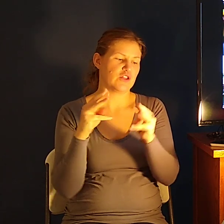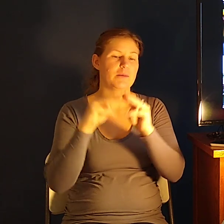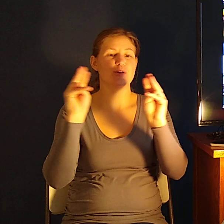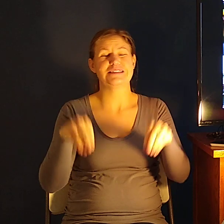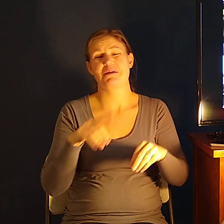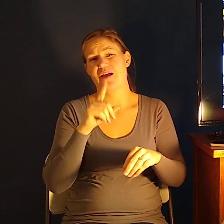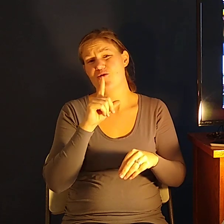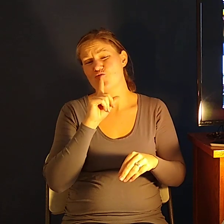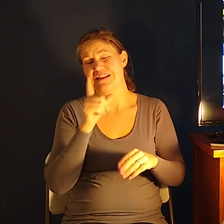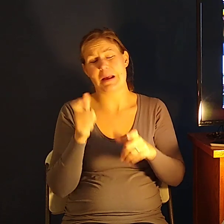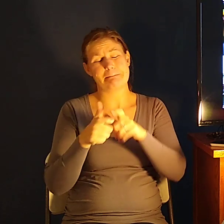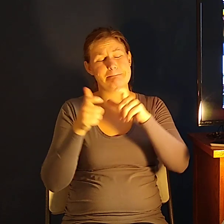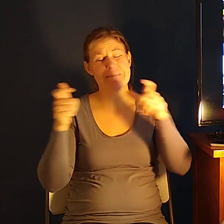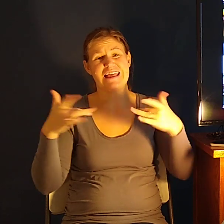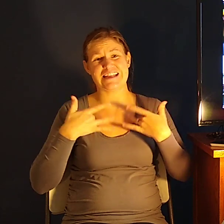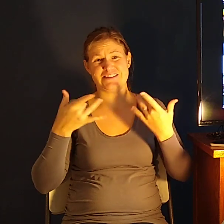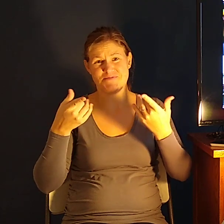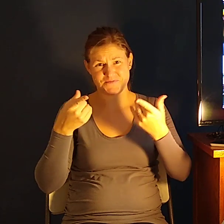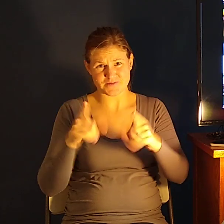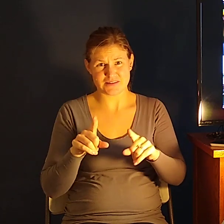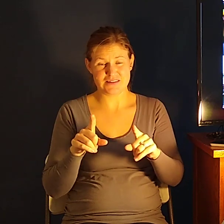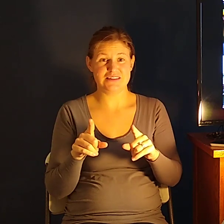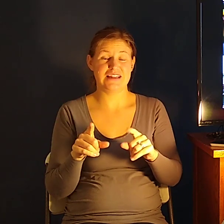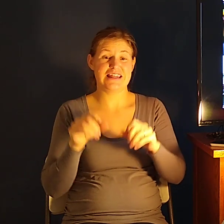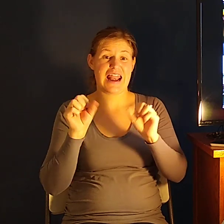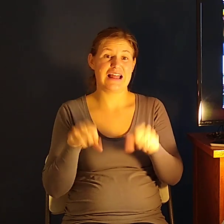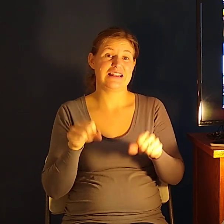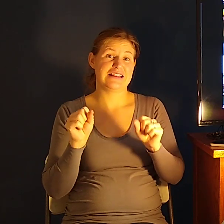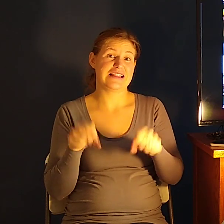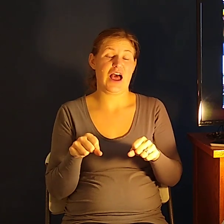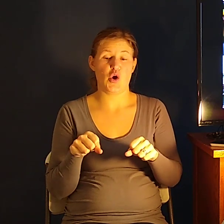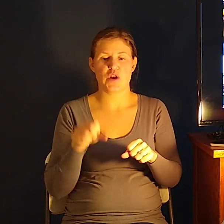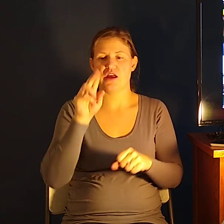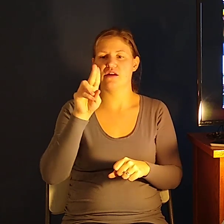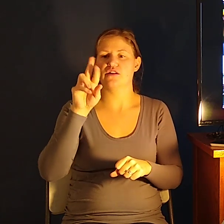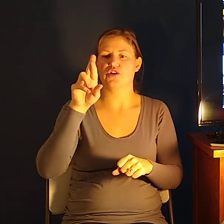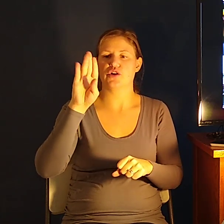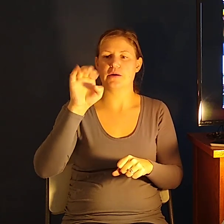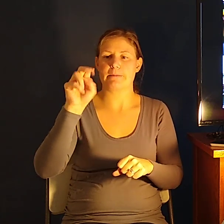major event that enabled an urban renewal plan